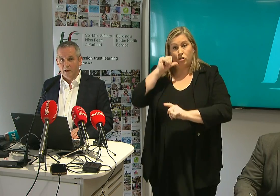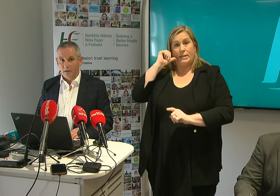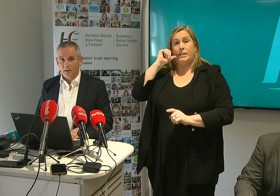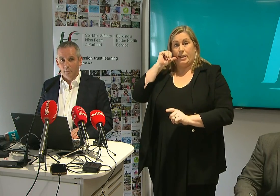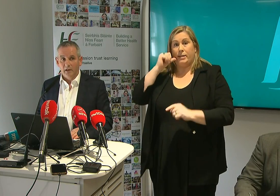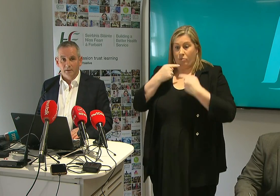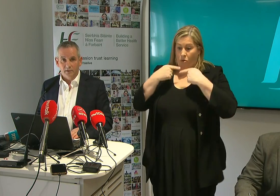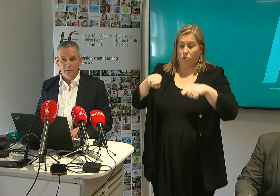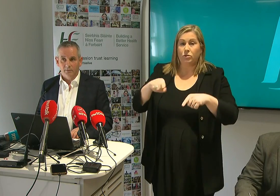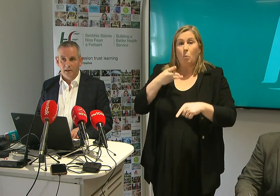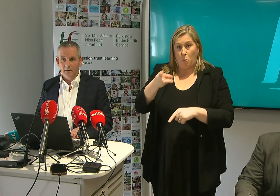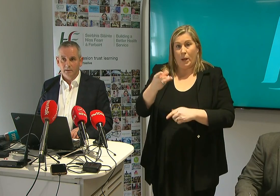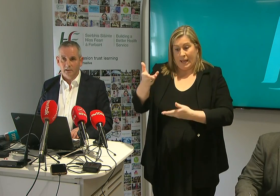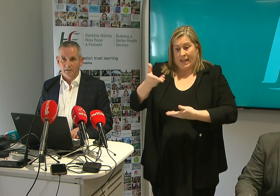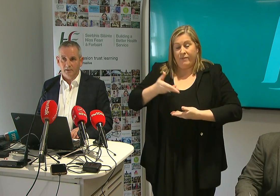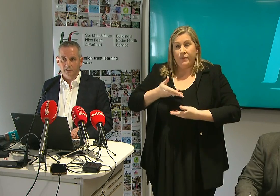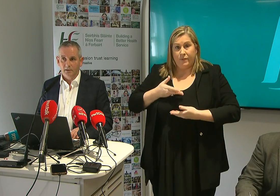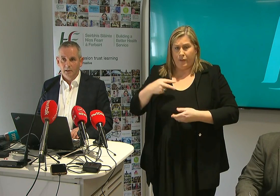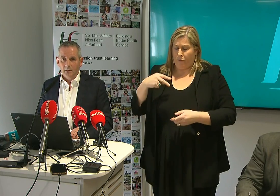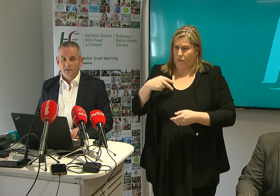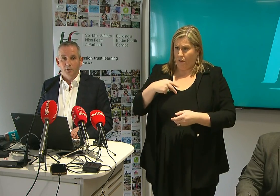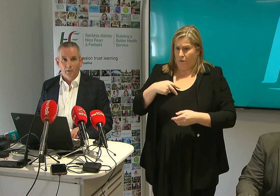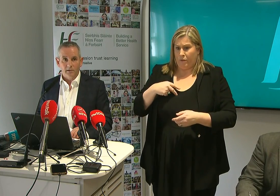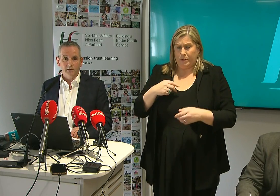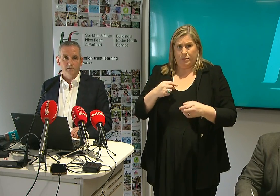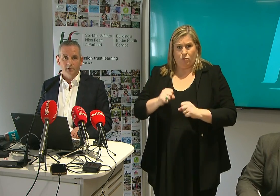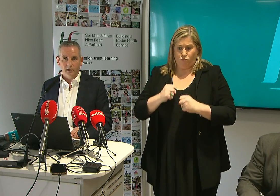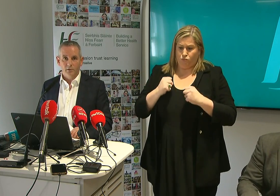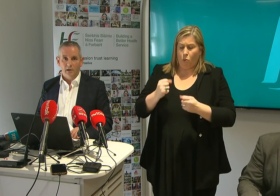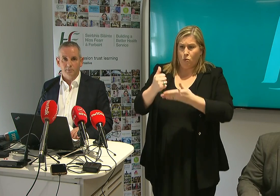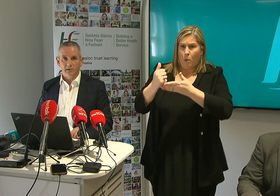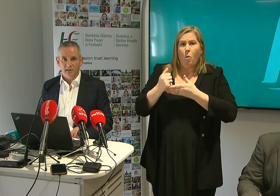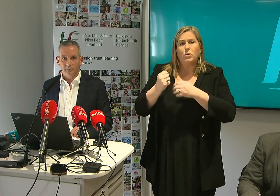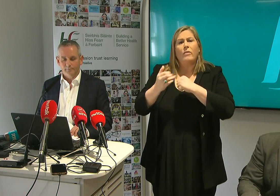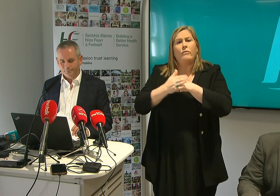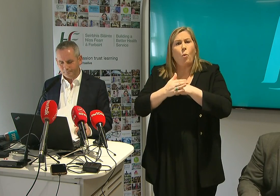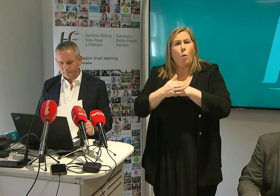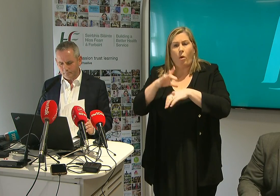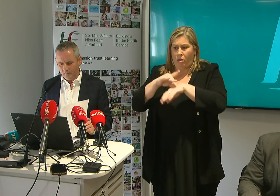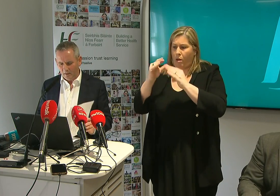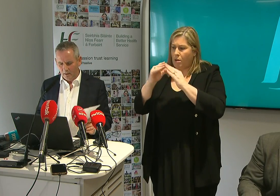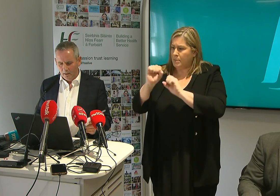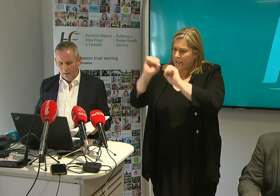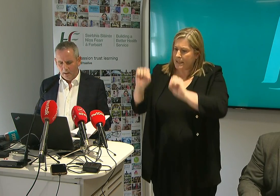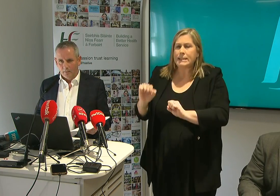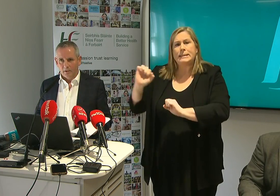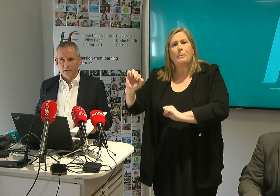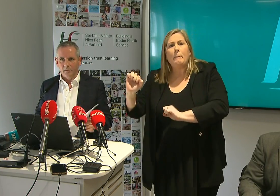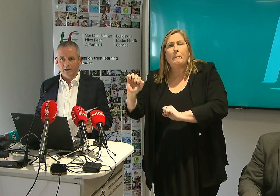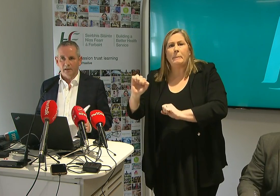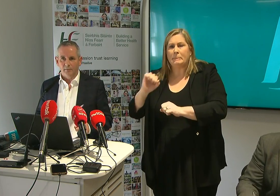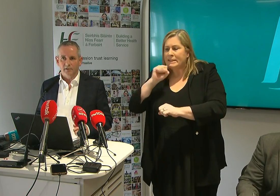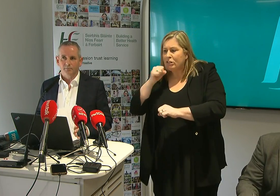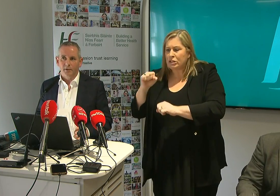which is giving and will give us a very significant support for the acute hospital system. And what